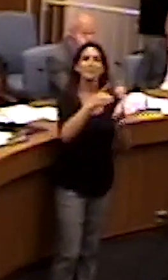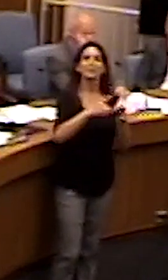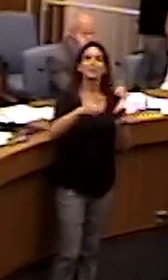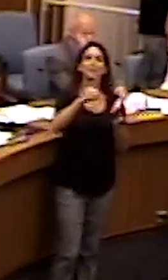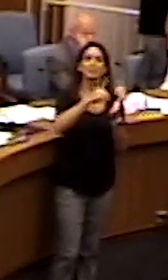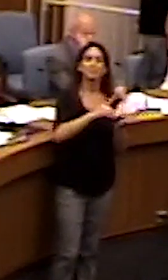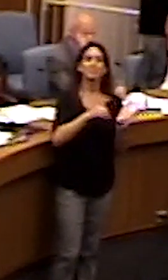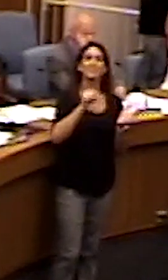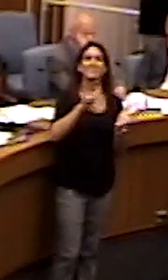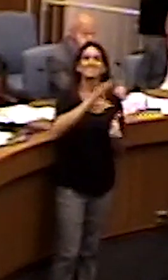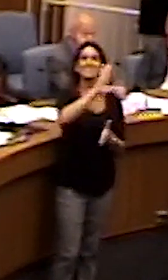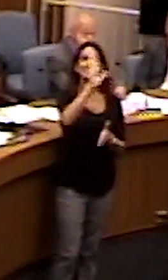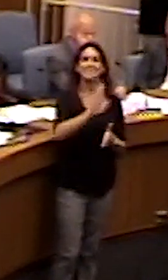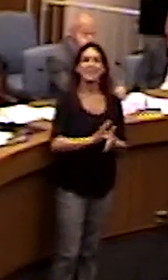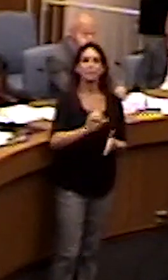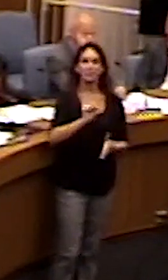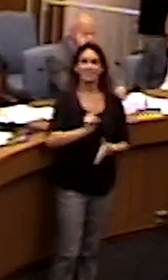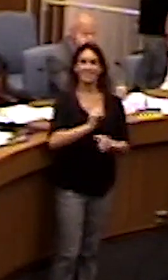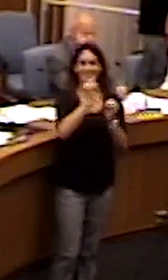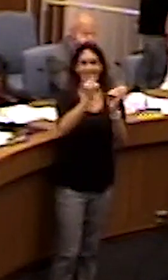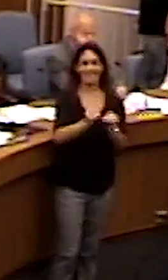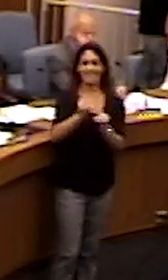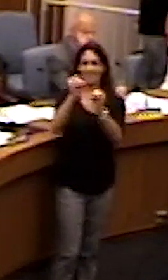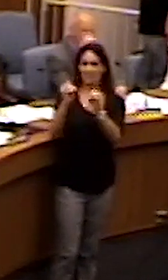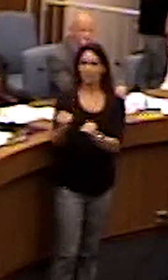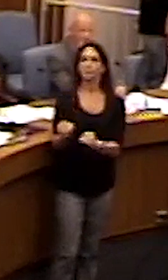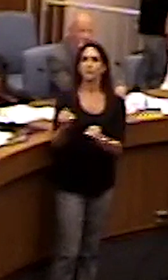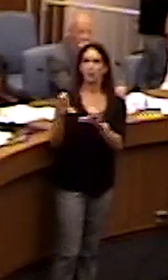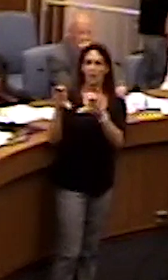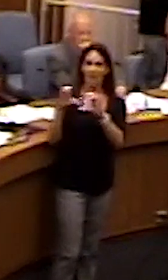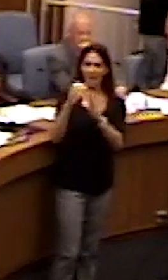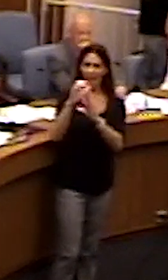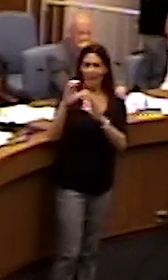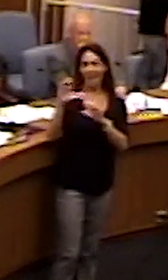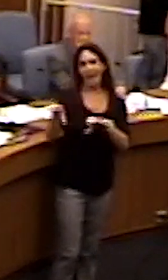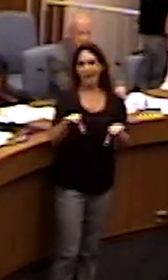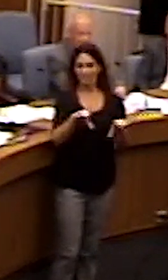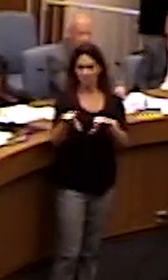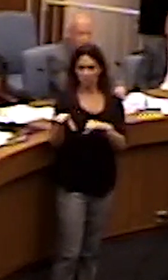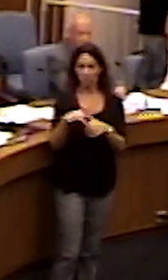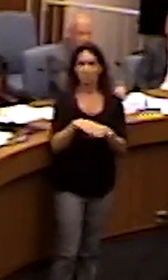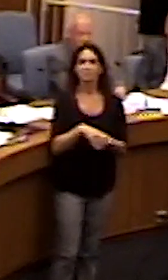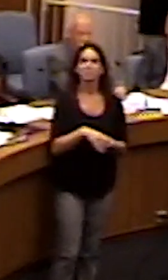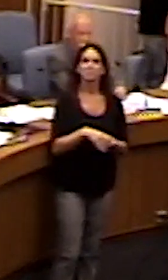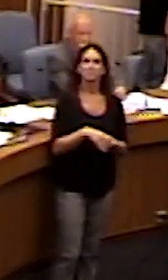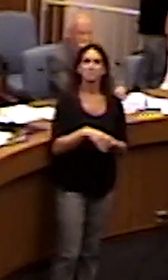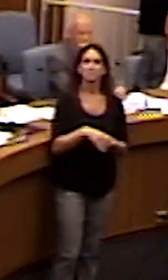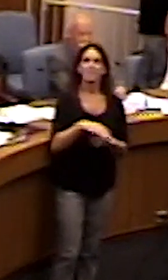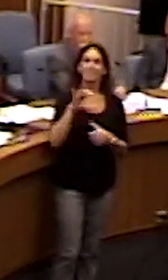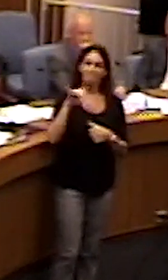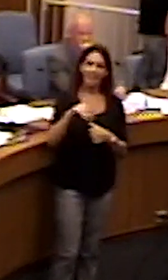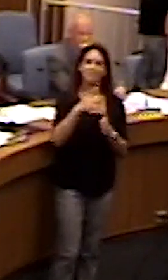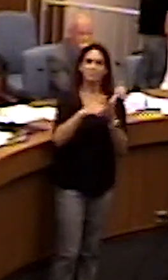Discrimination is never a solo act. It's enabled by others. Does that make any sense?